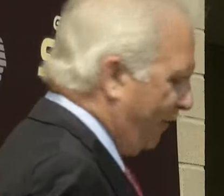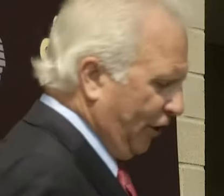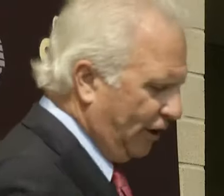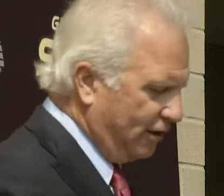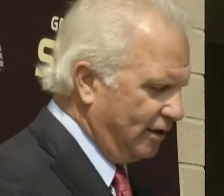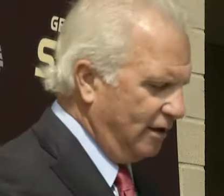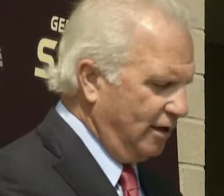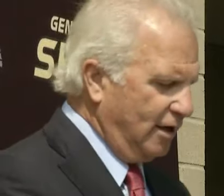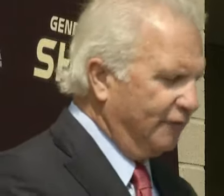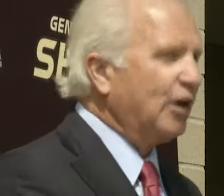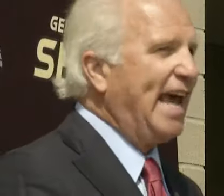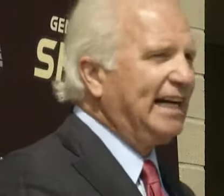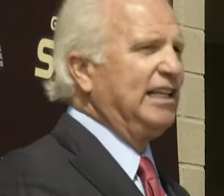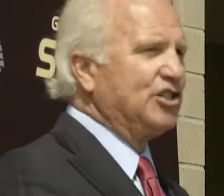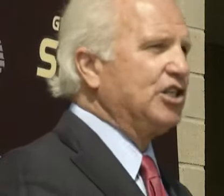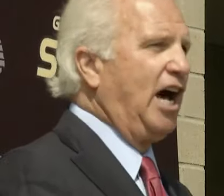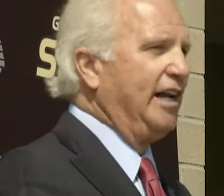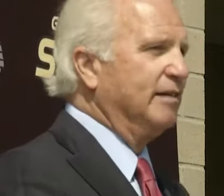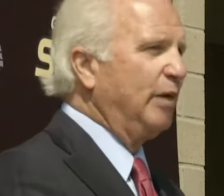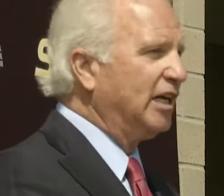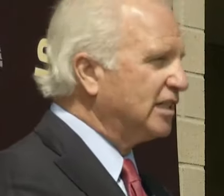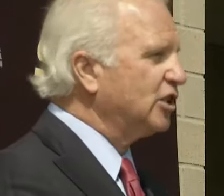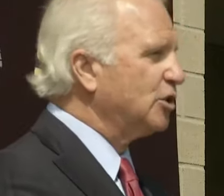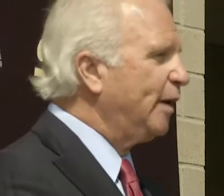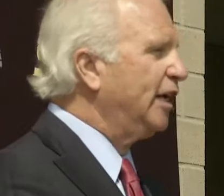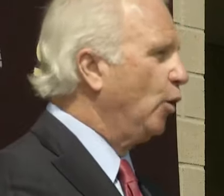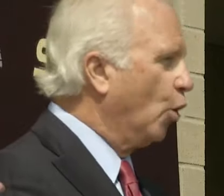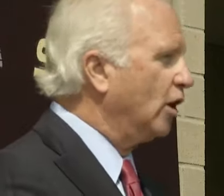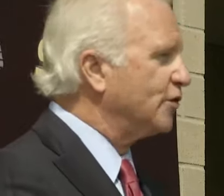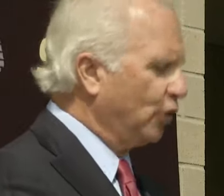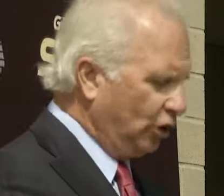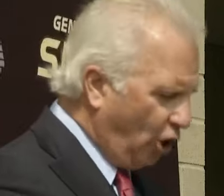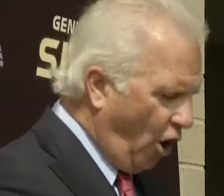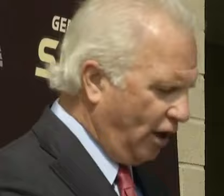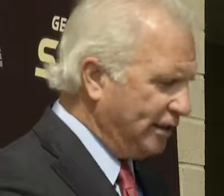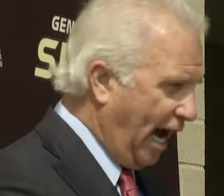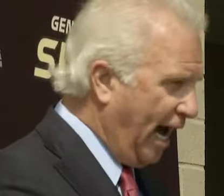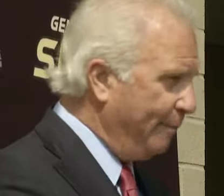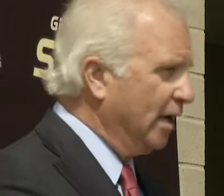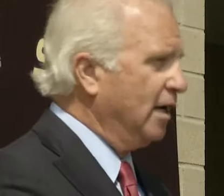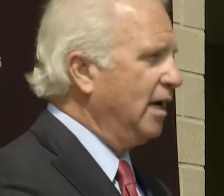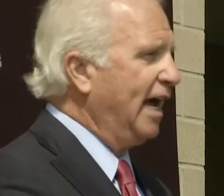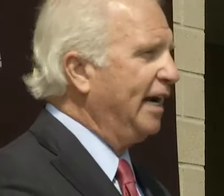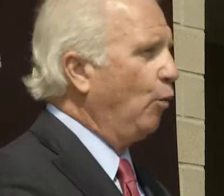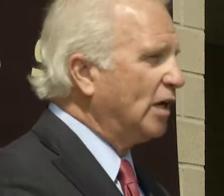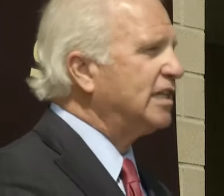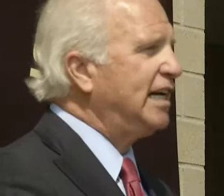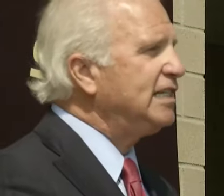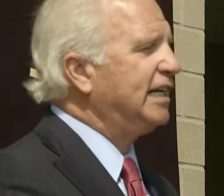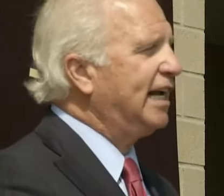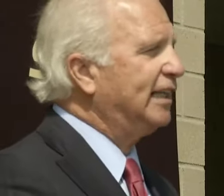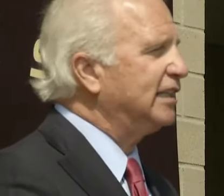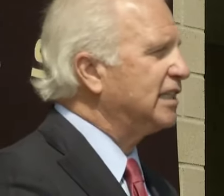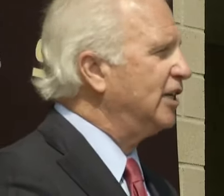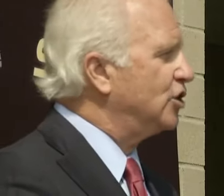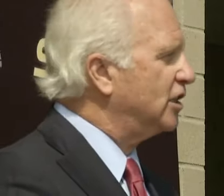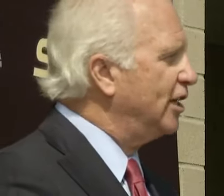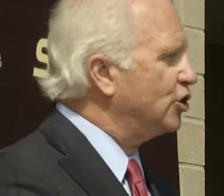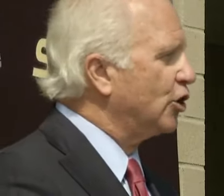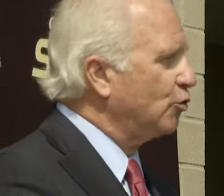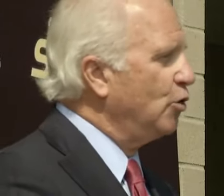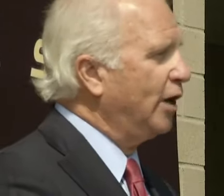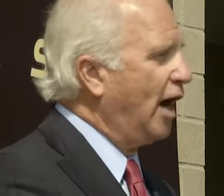and the Governor for getting this done, because this has been in the works for a long time, and it wasn't easy to get